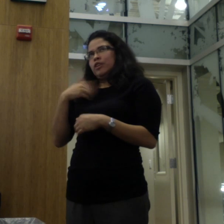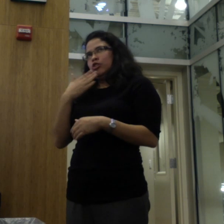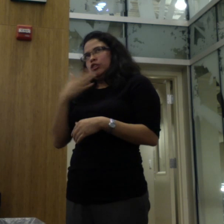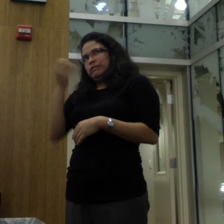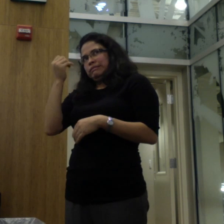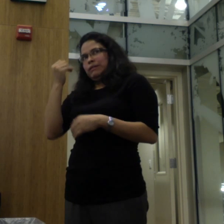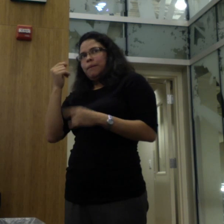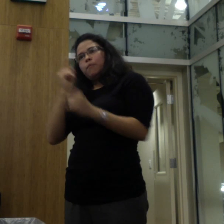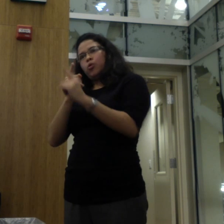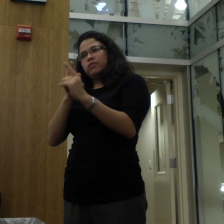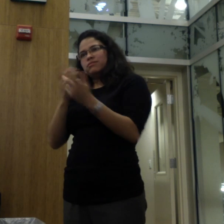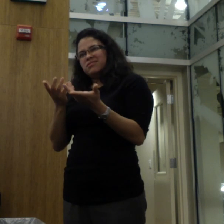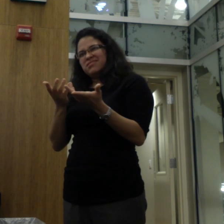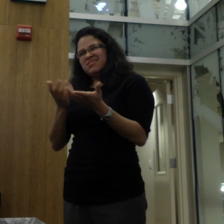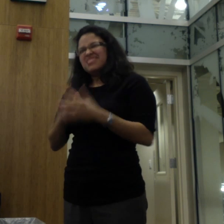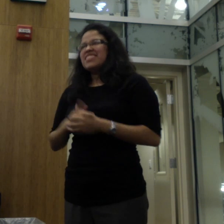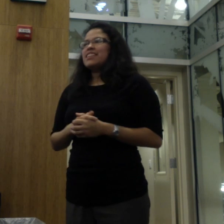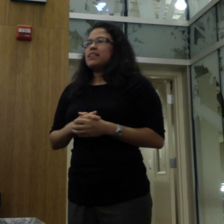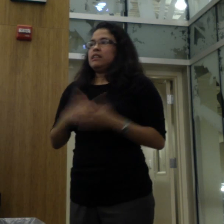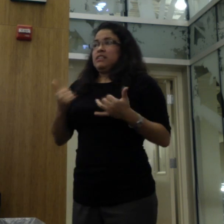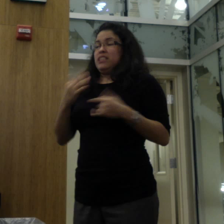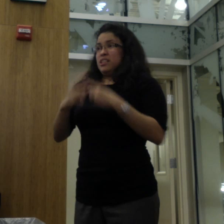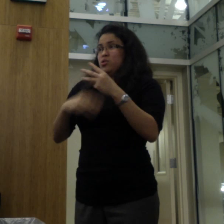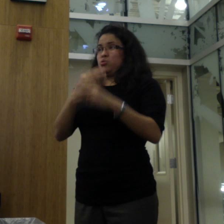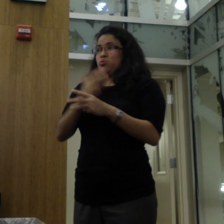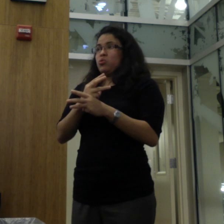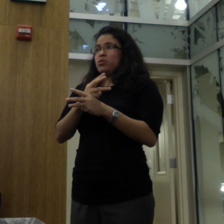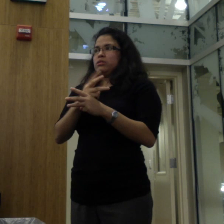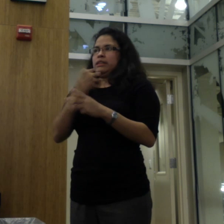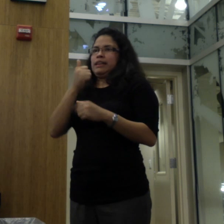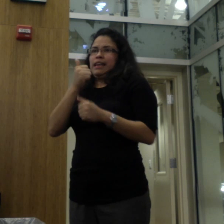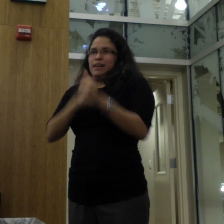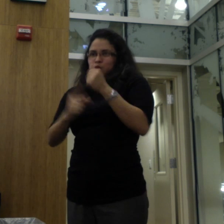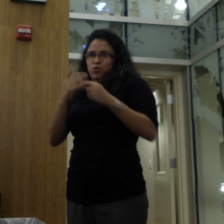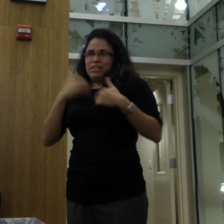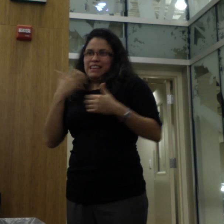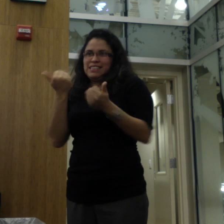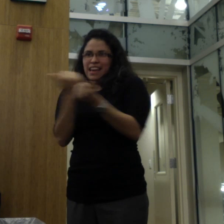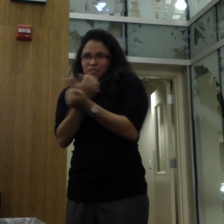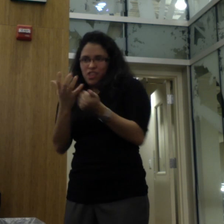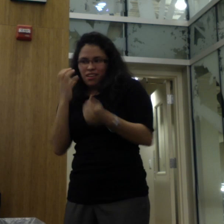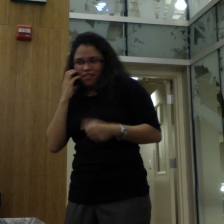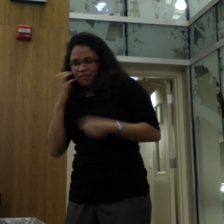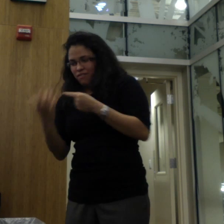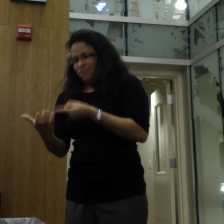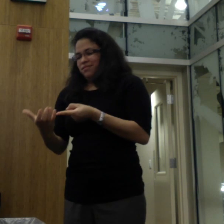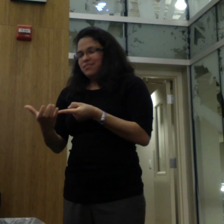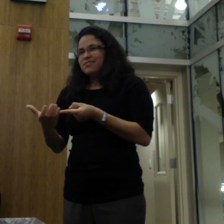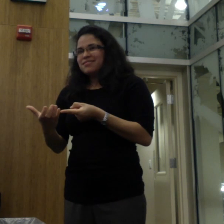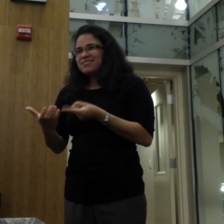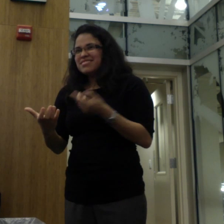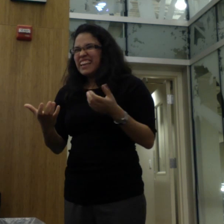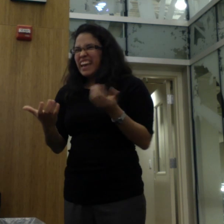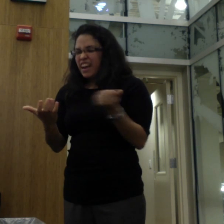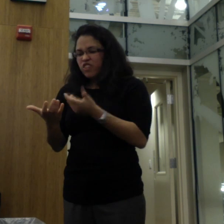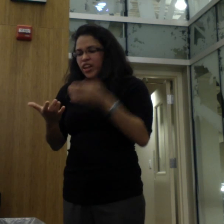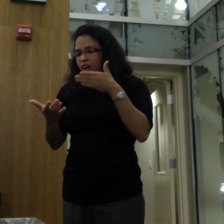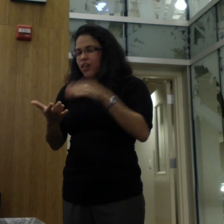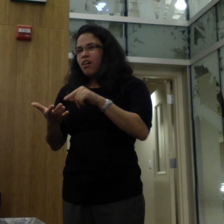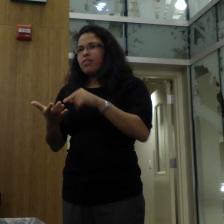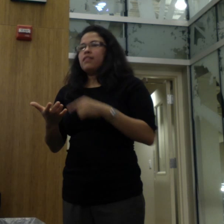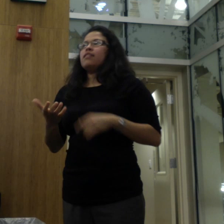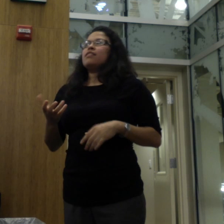what happens also in today's world? Everyone has a camera on their cell phone. They come into your house, they take pictures of everything, all these